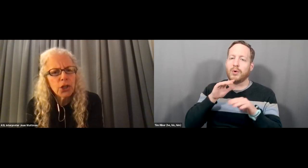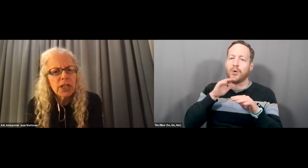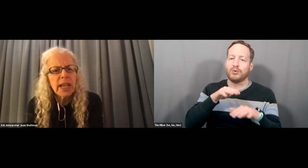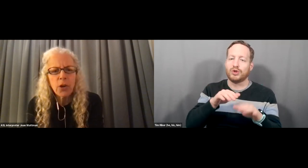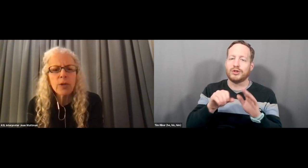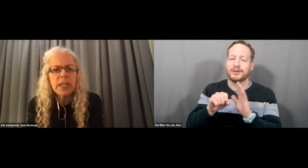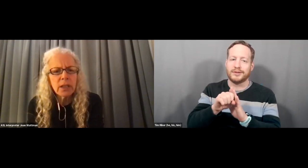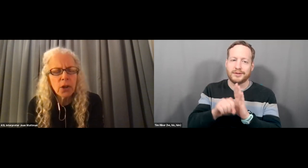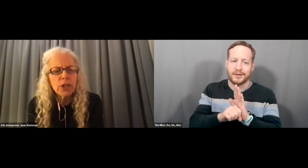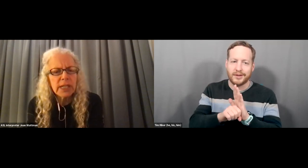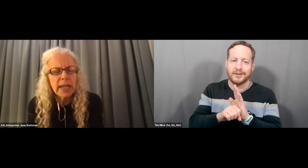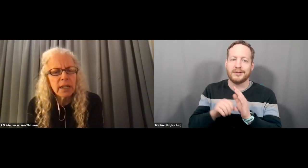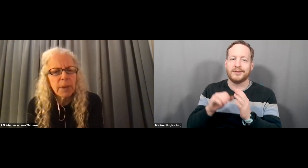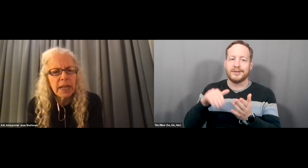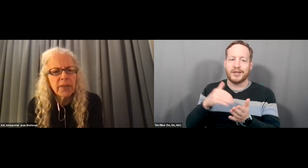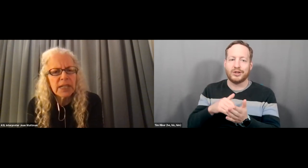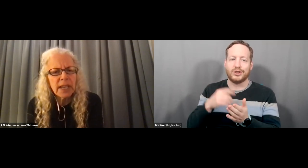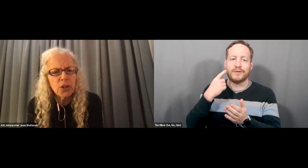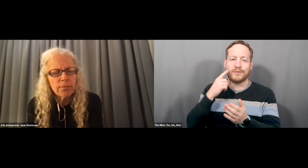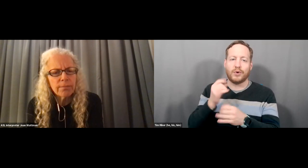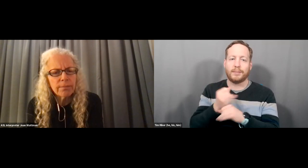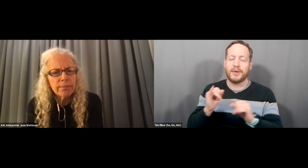She's at OSIL, the Ocean State Independent Living Center.